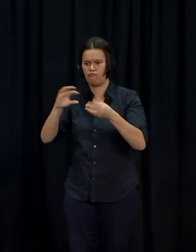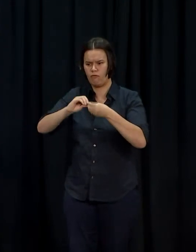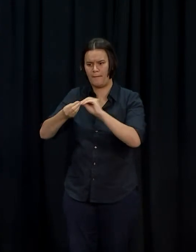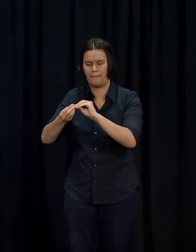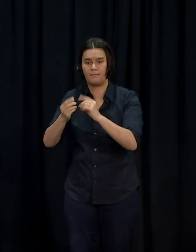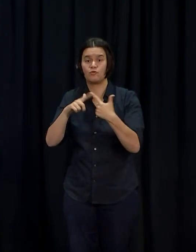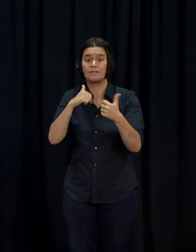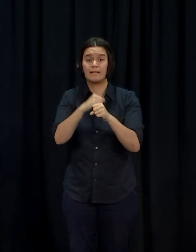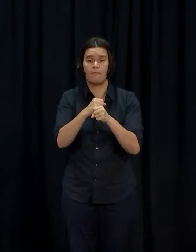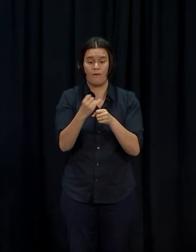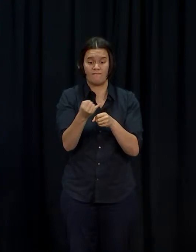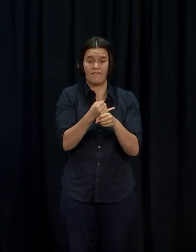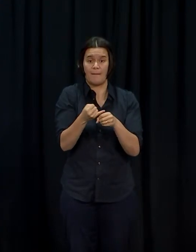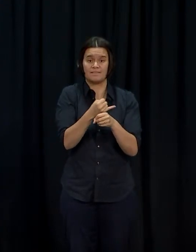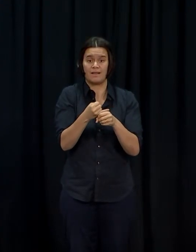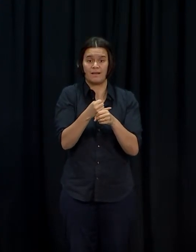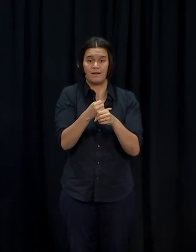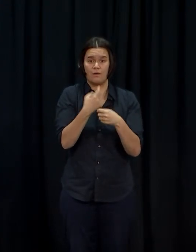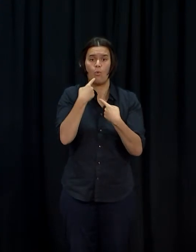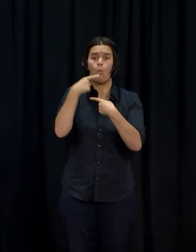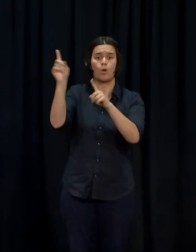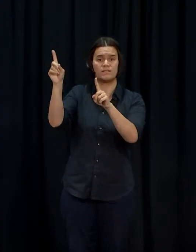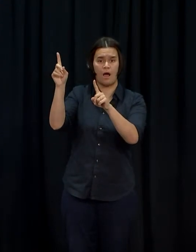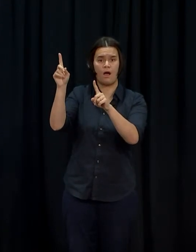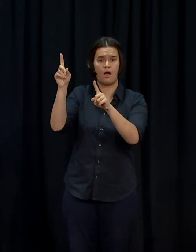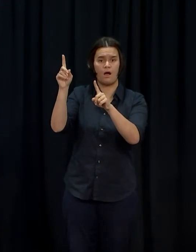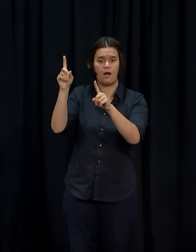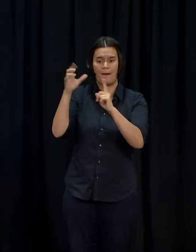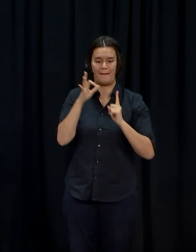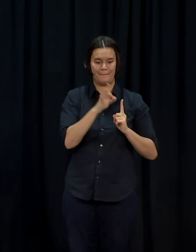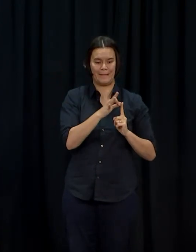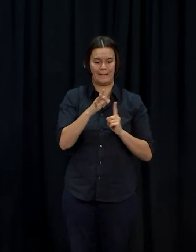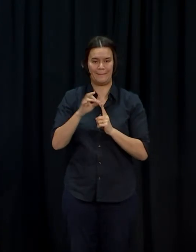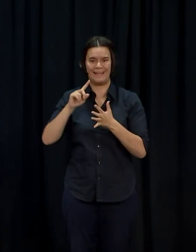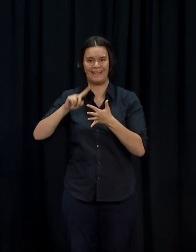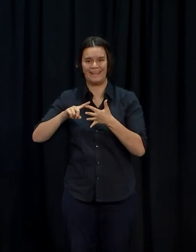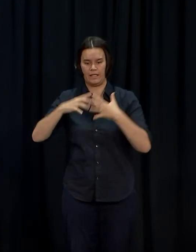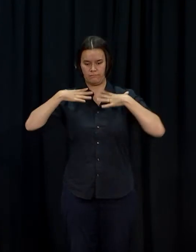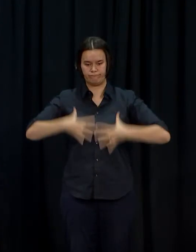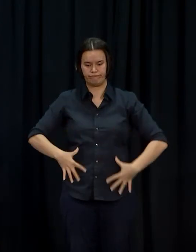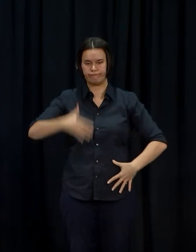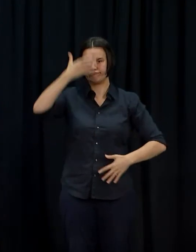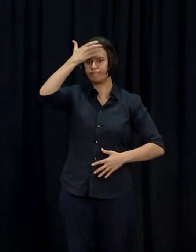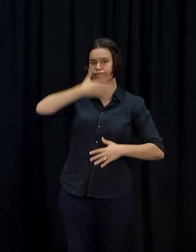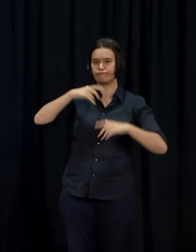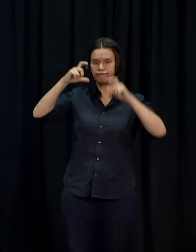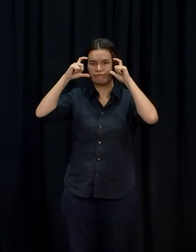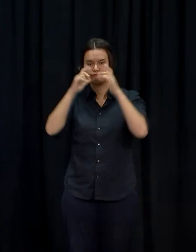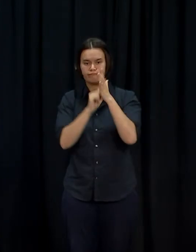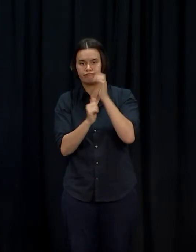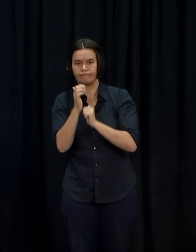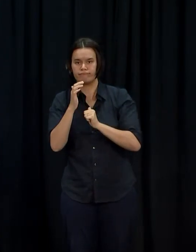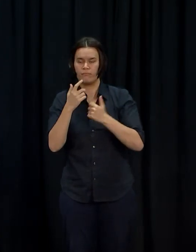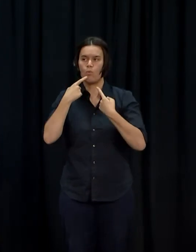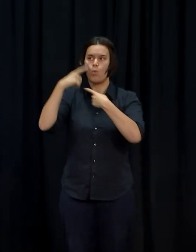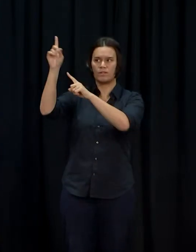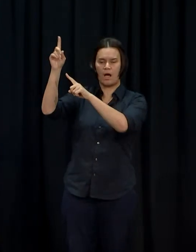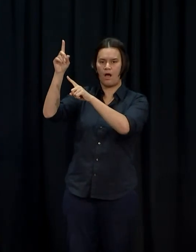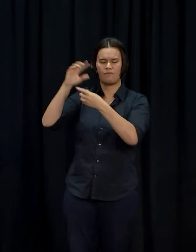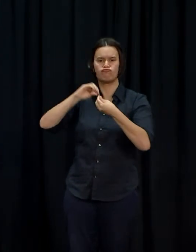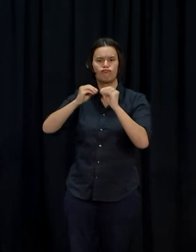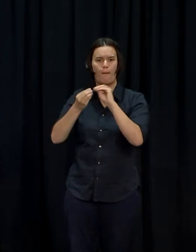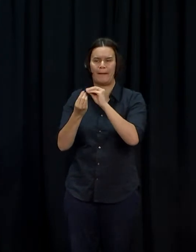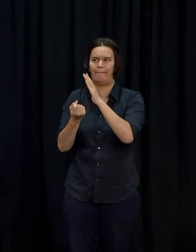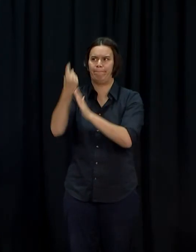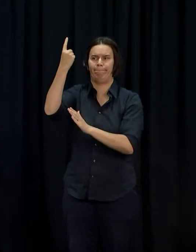get PPE gear through the One Link portal, which is a portal they use to get PPE for themselves, to have masks, hand sanitizer,